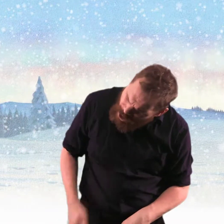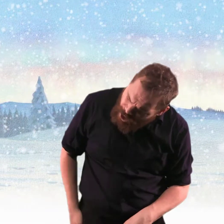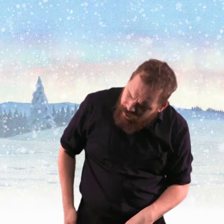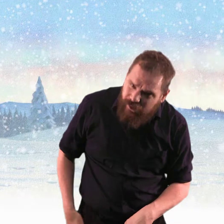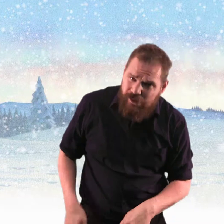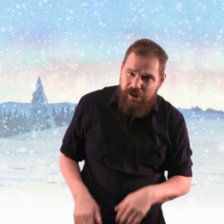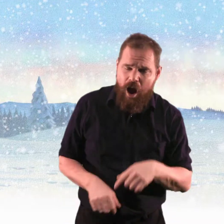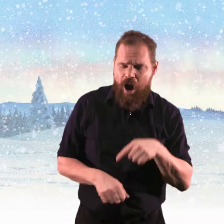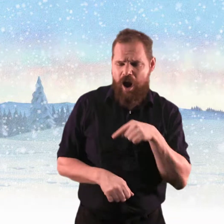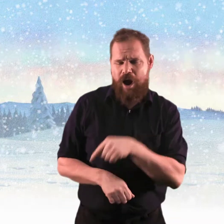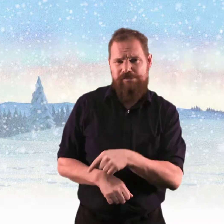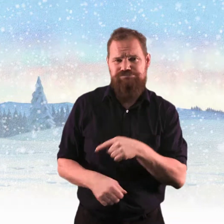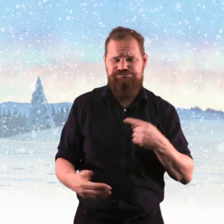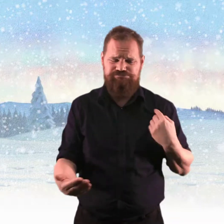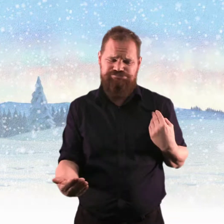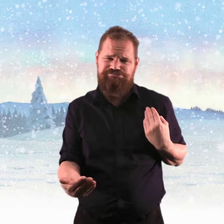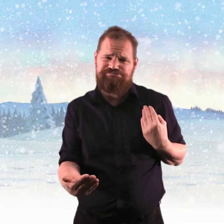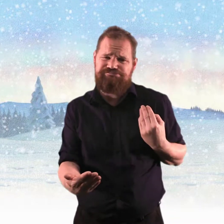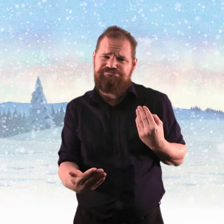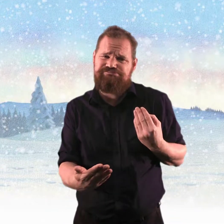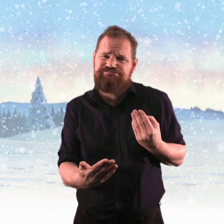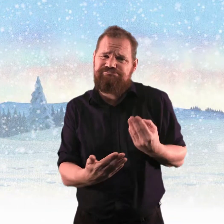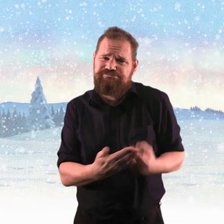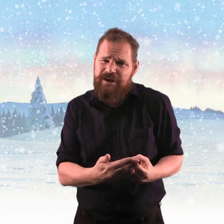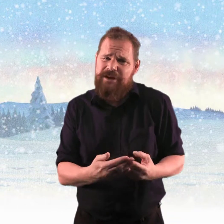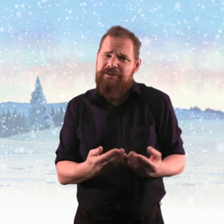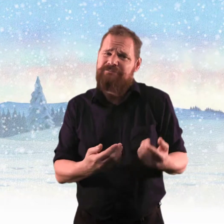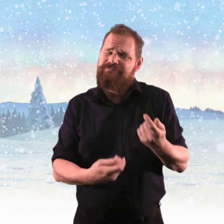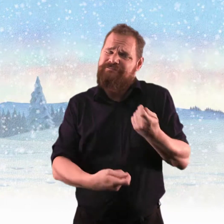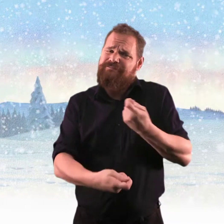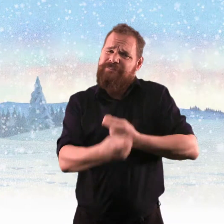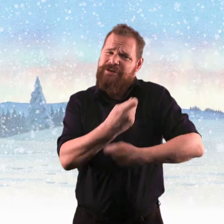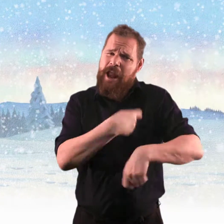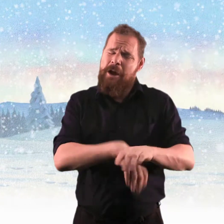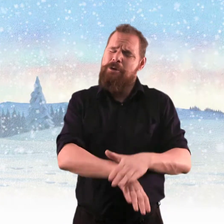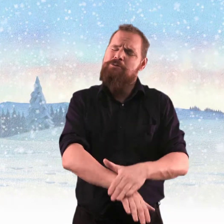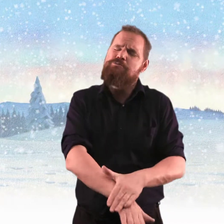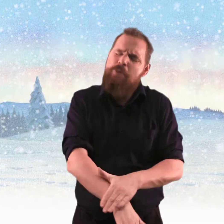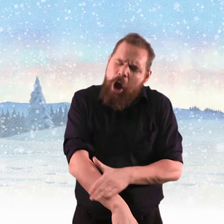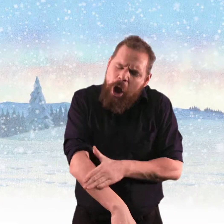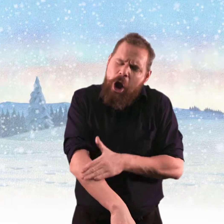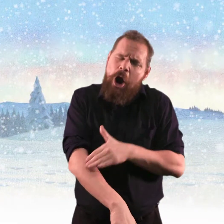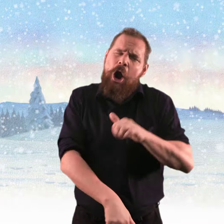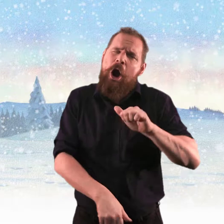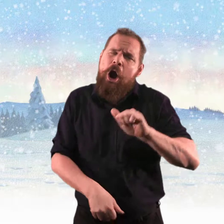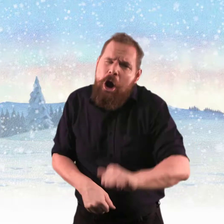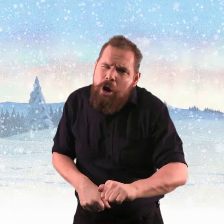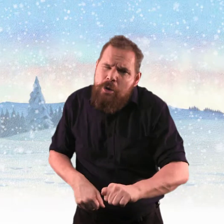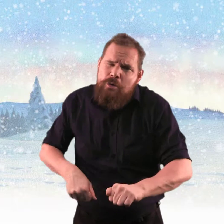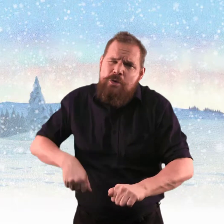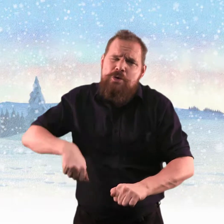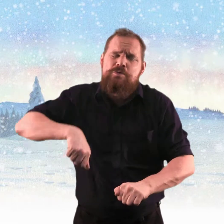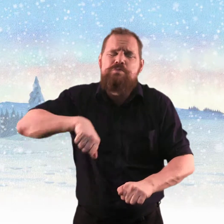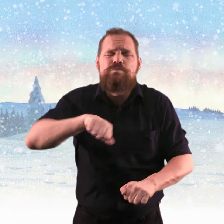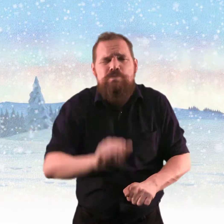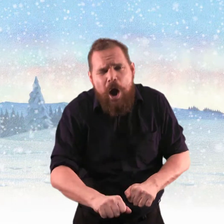Come on, said Billy. But as the months passed, he became slower and slower,